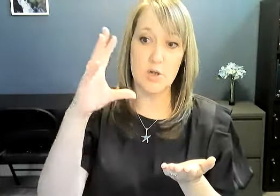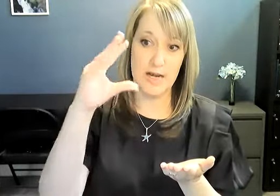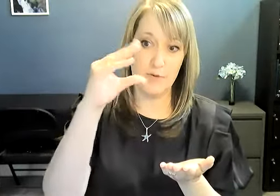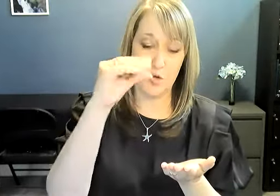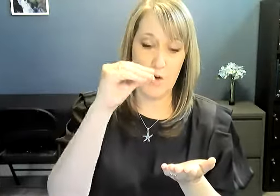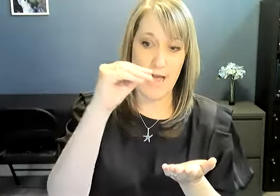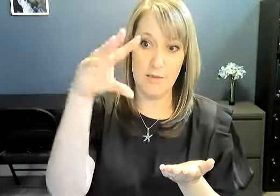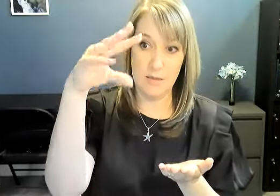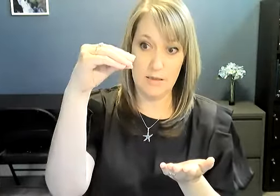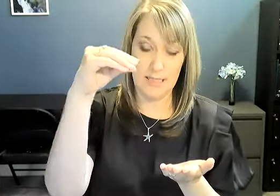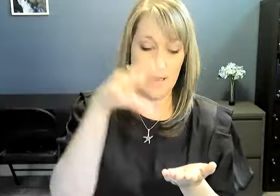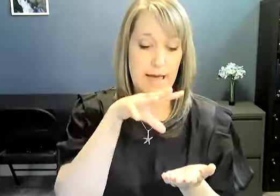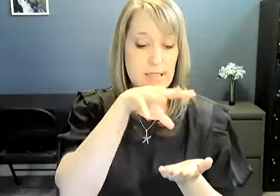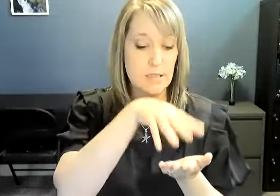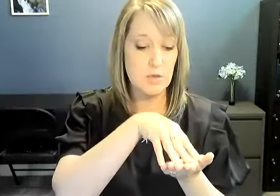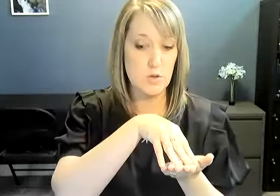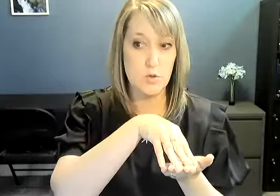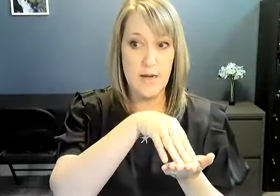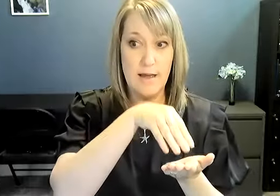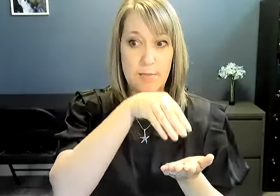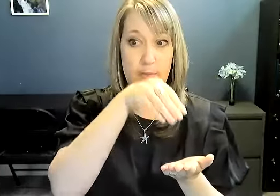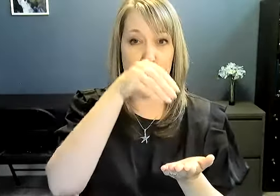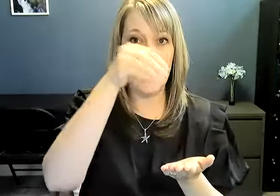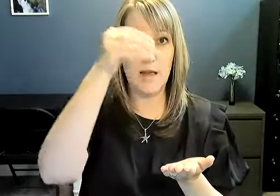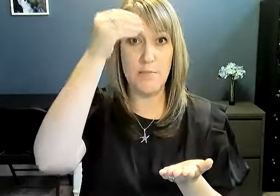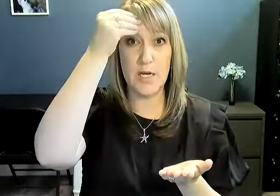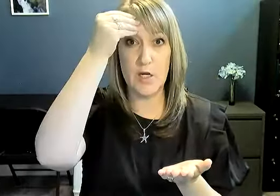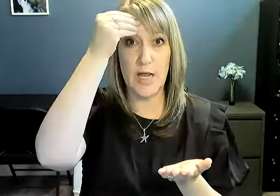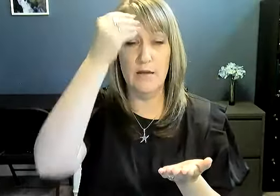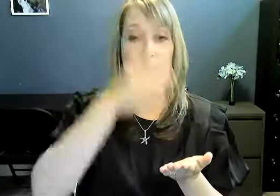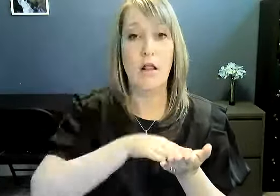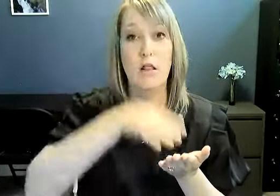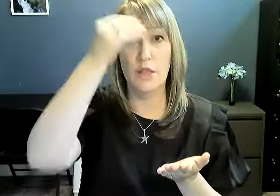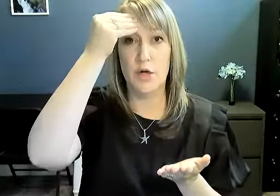kind of grab like that, pick it up, put it in your head. Learn.